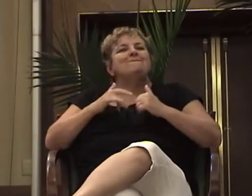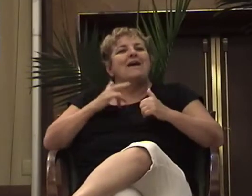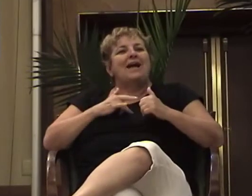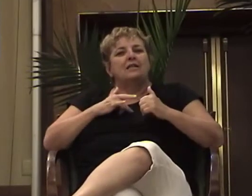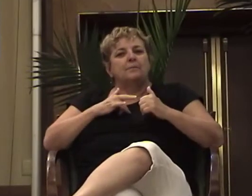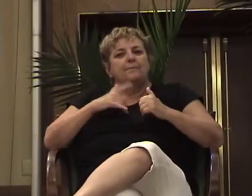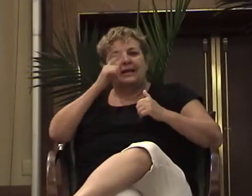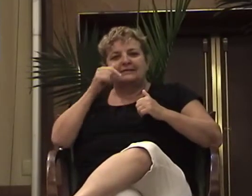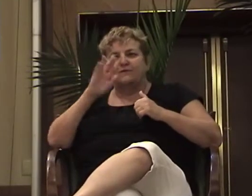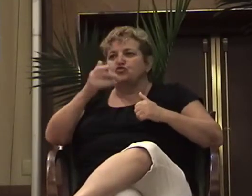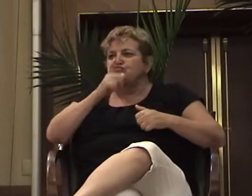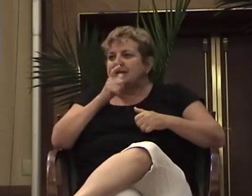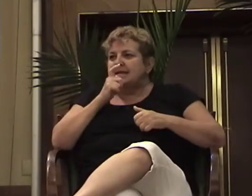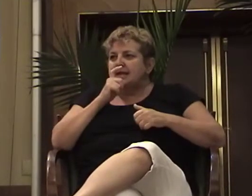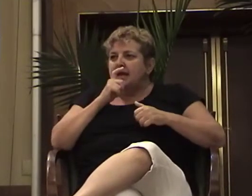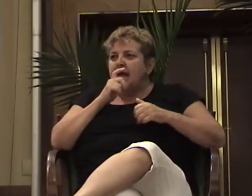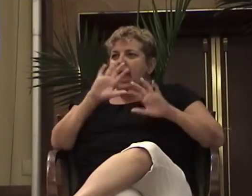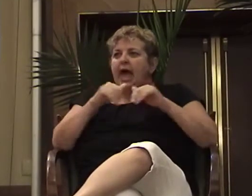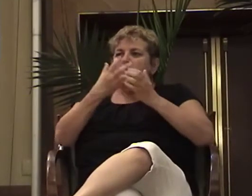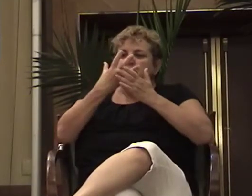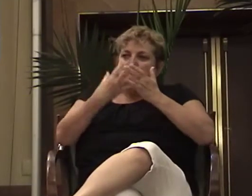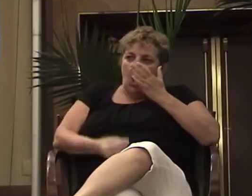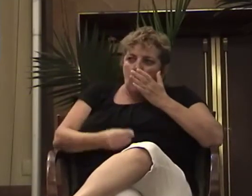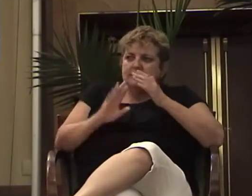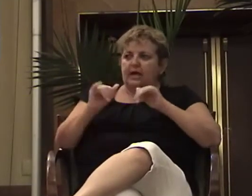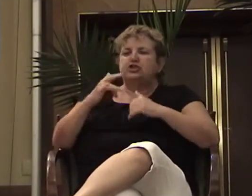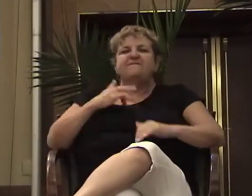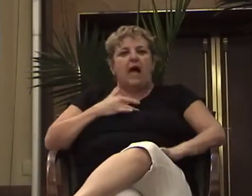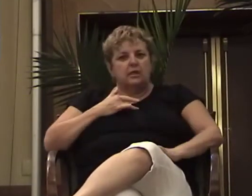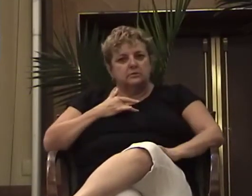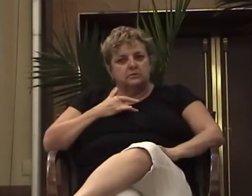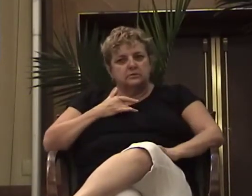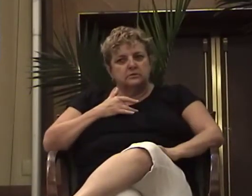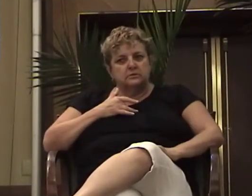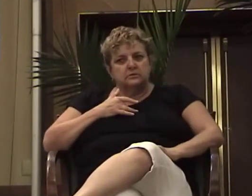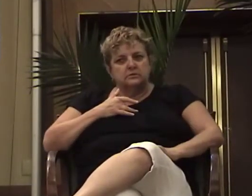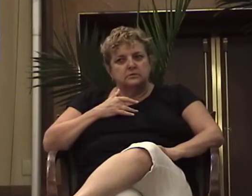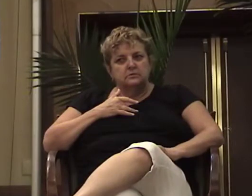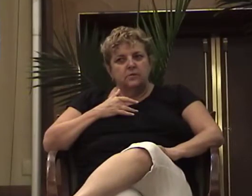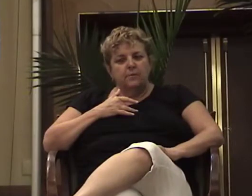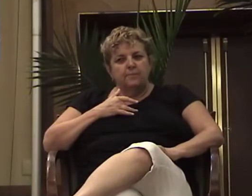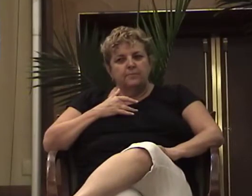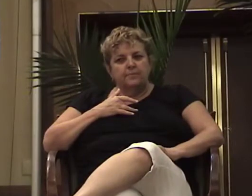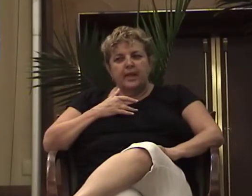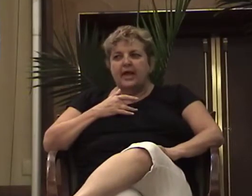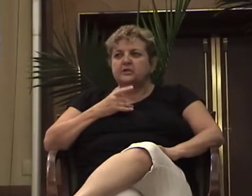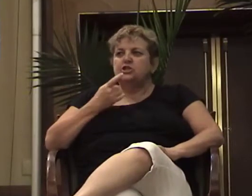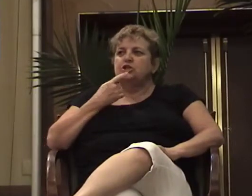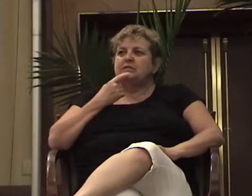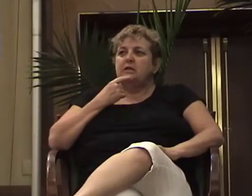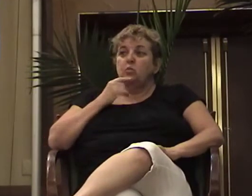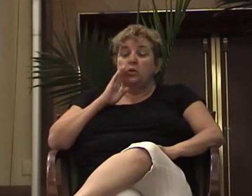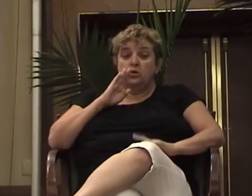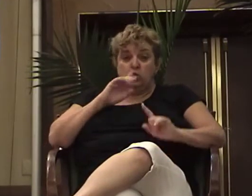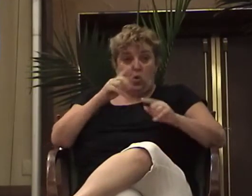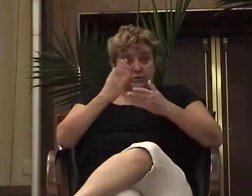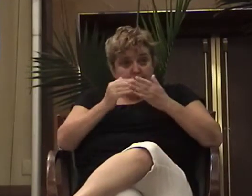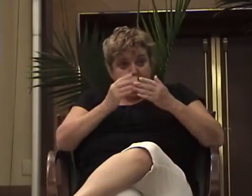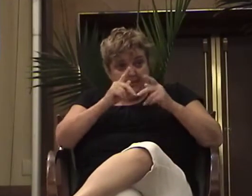As a result of the losses, how she felt. And she asked me if I'd go someplace with her, and I said, yeah. If it'll make me feel better,